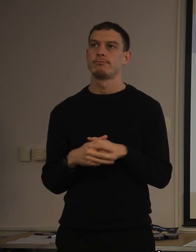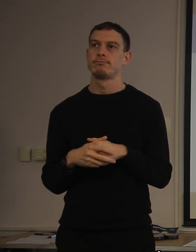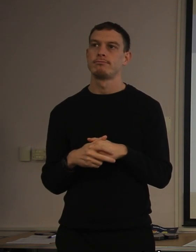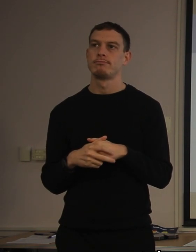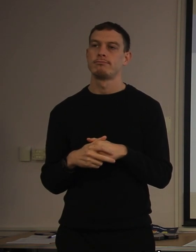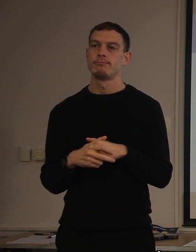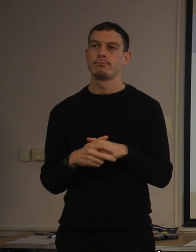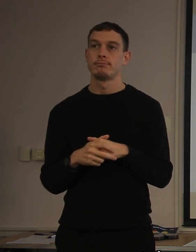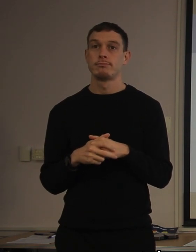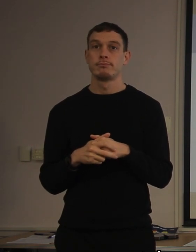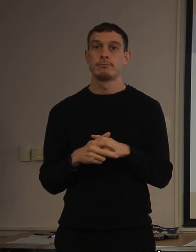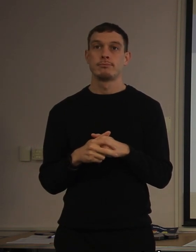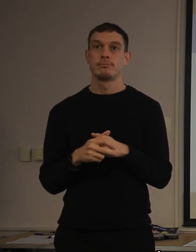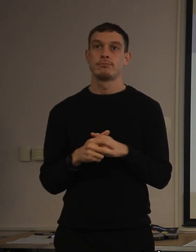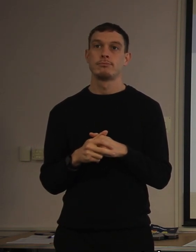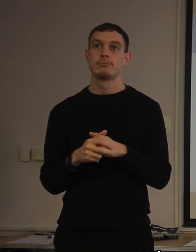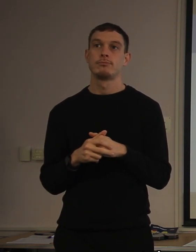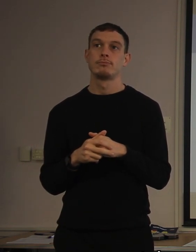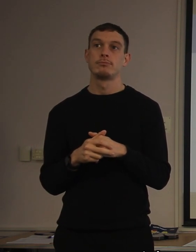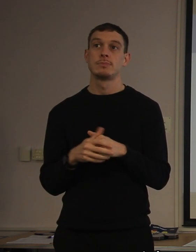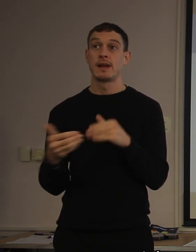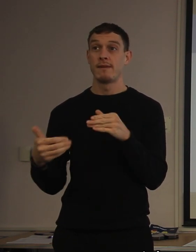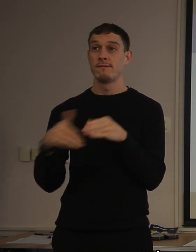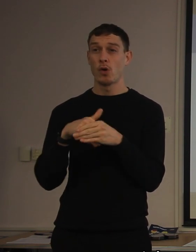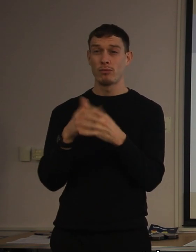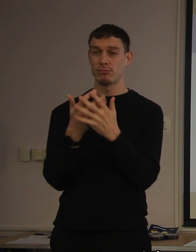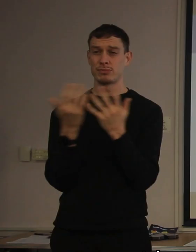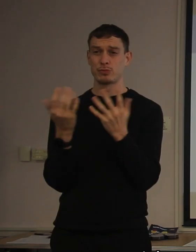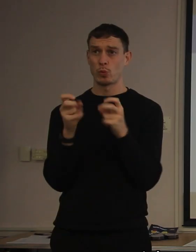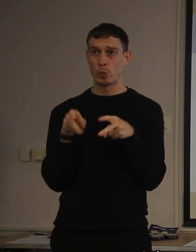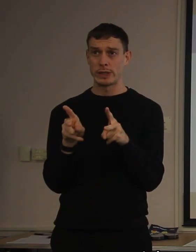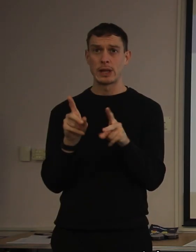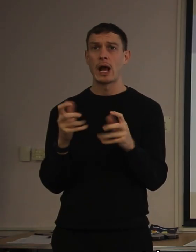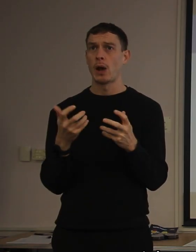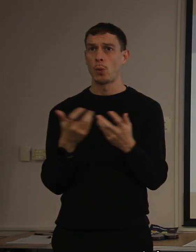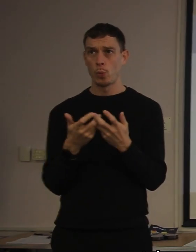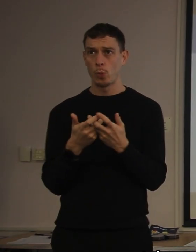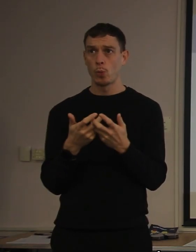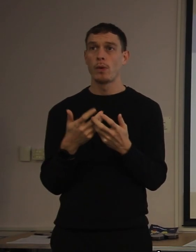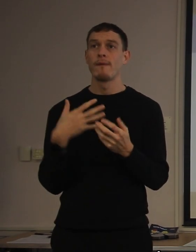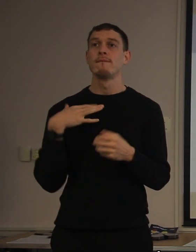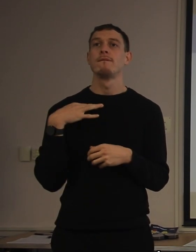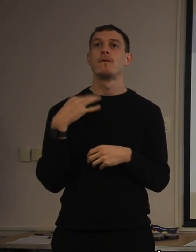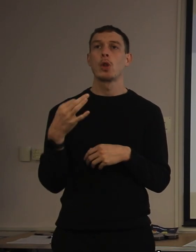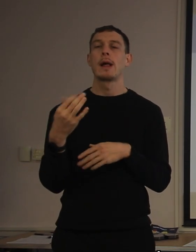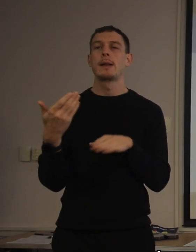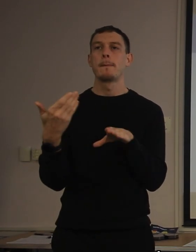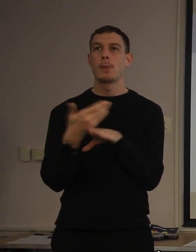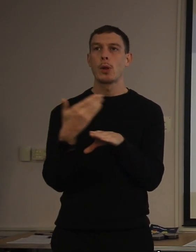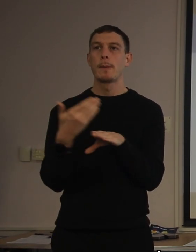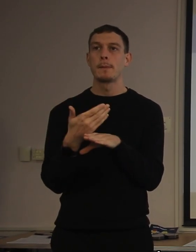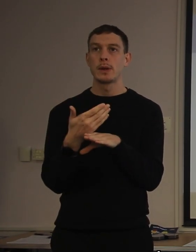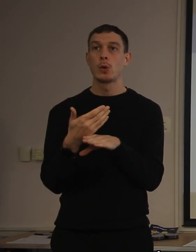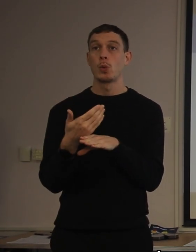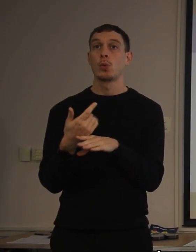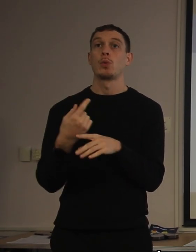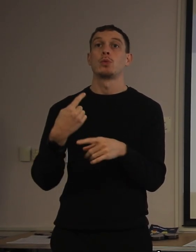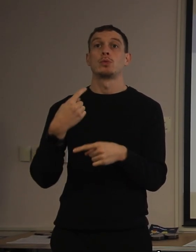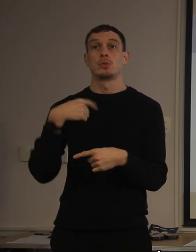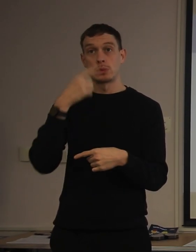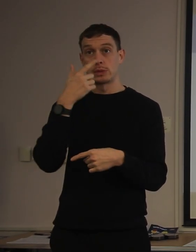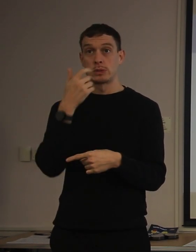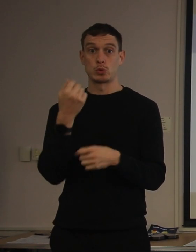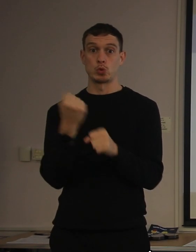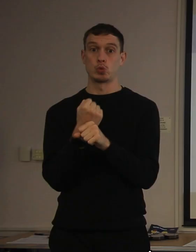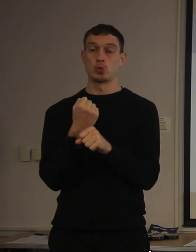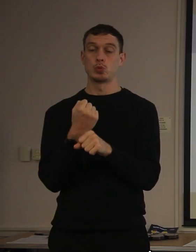A lot of ways that people get involved with us is through our volunteering and employability work that we do. So we